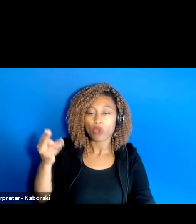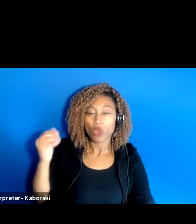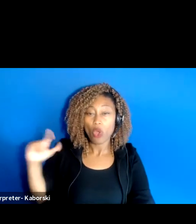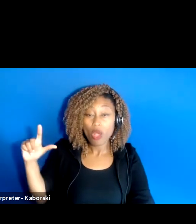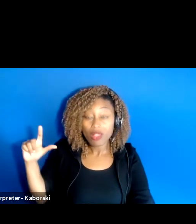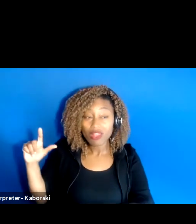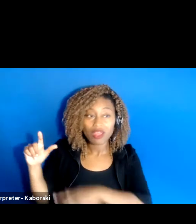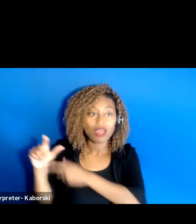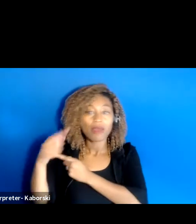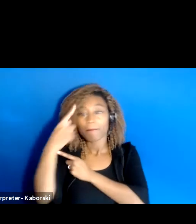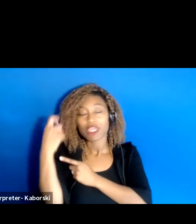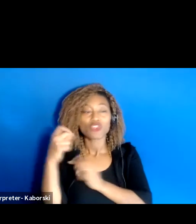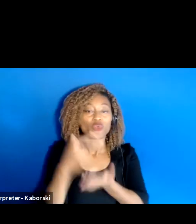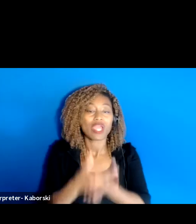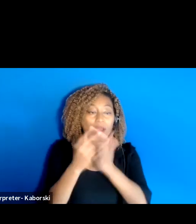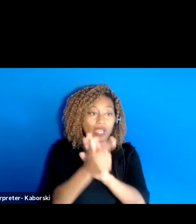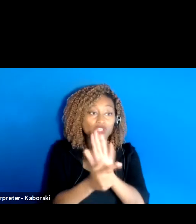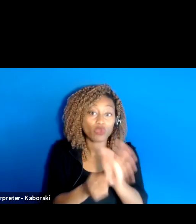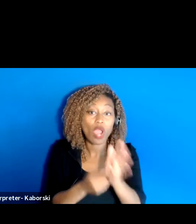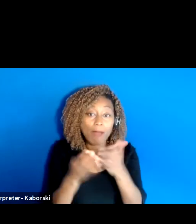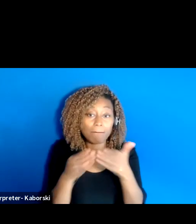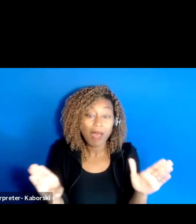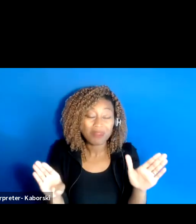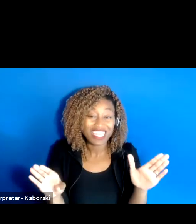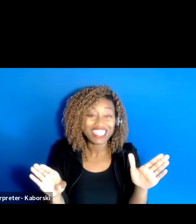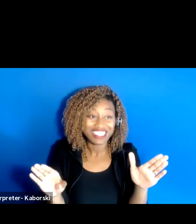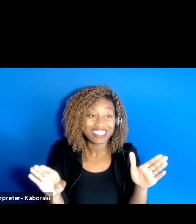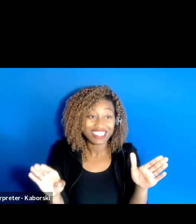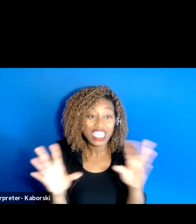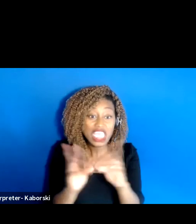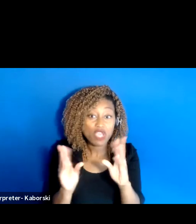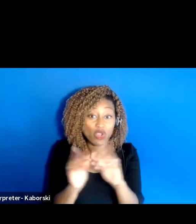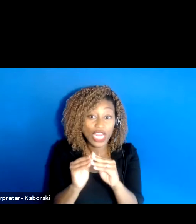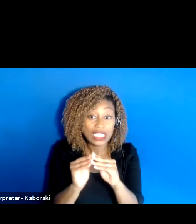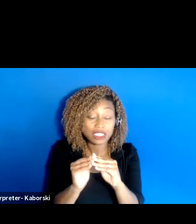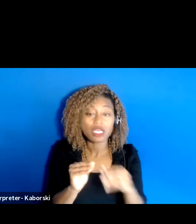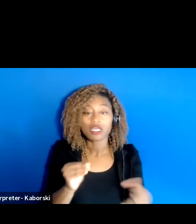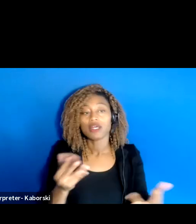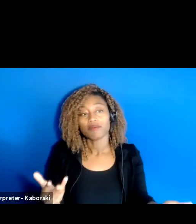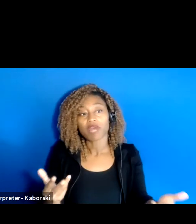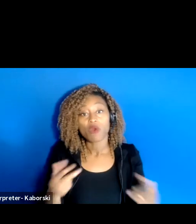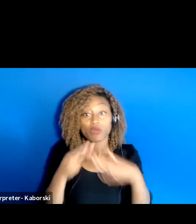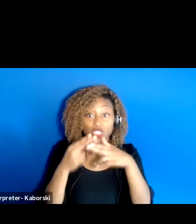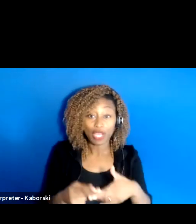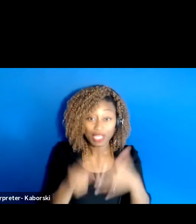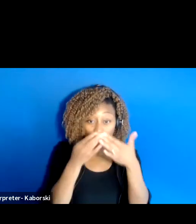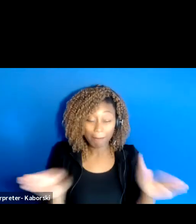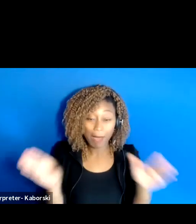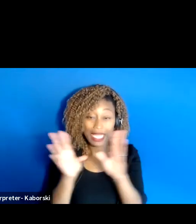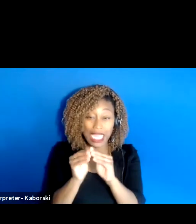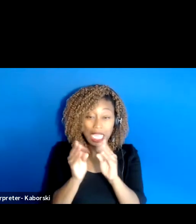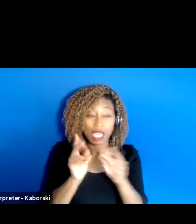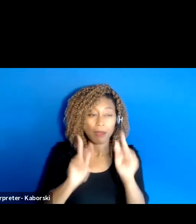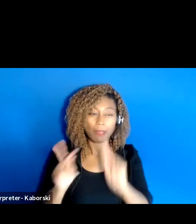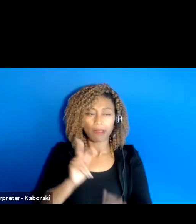the Rehab Act requires you to have public hearings, but when we started calling them public hearings, I think people